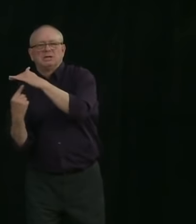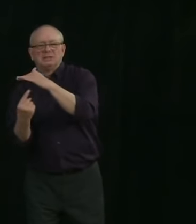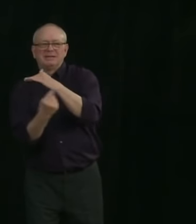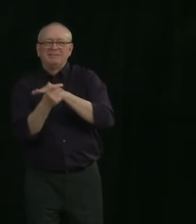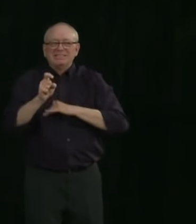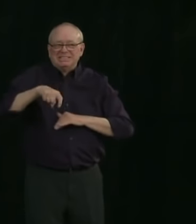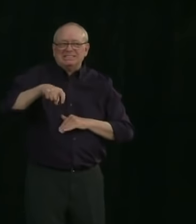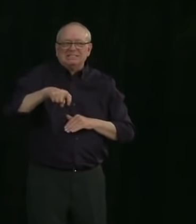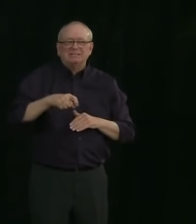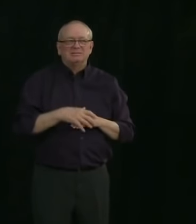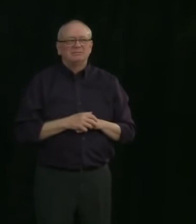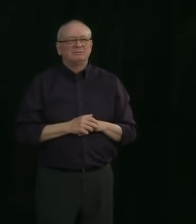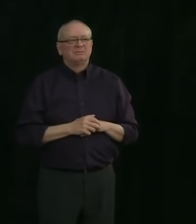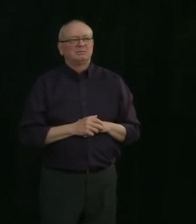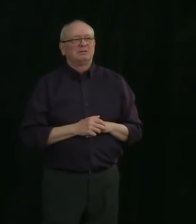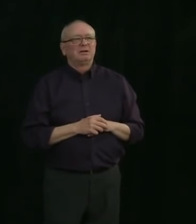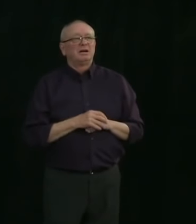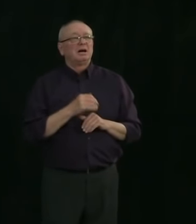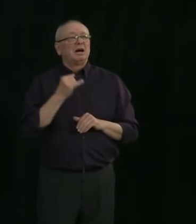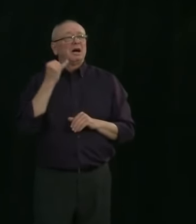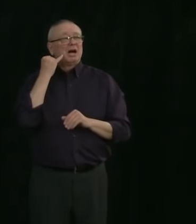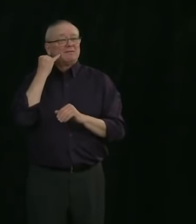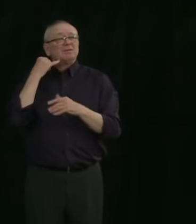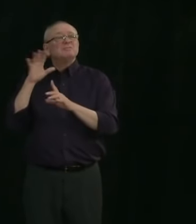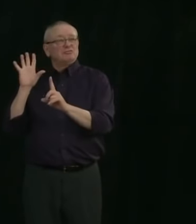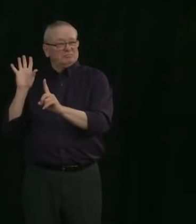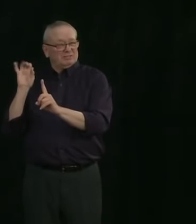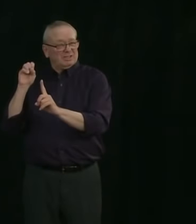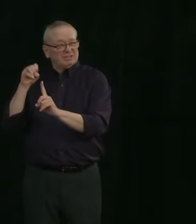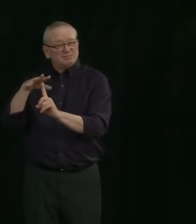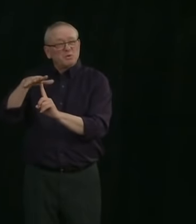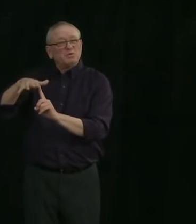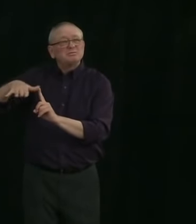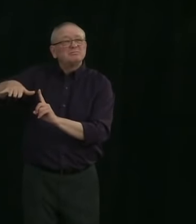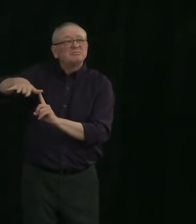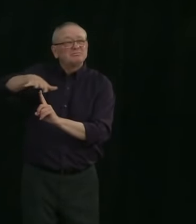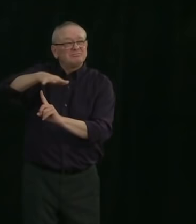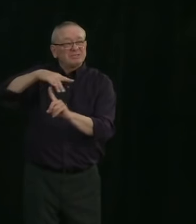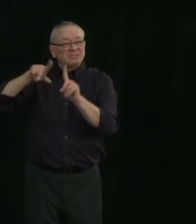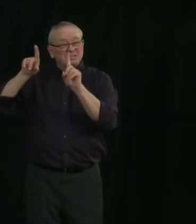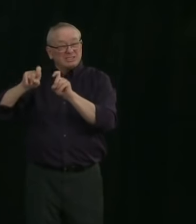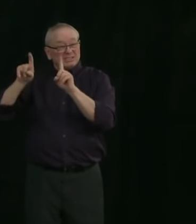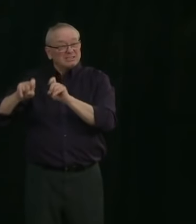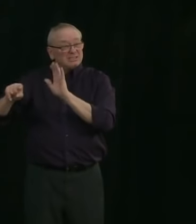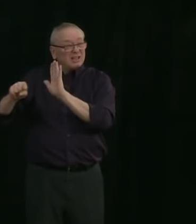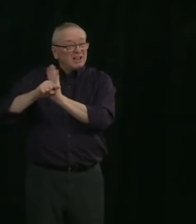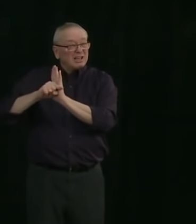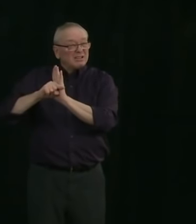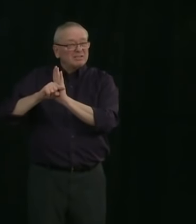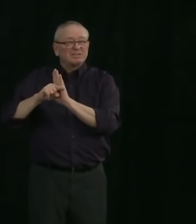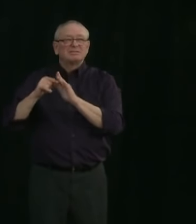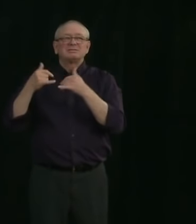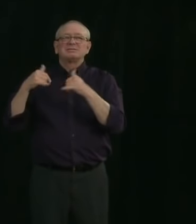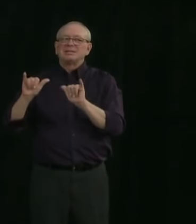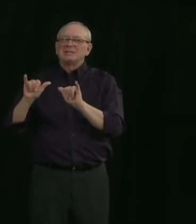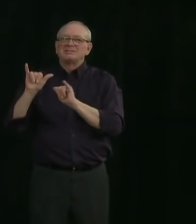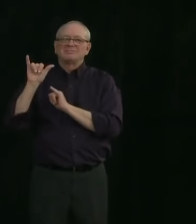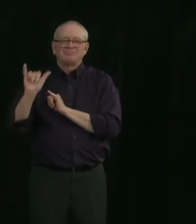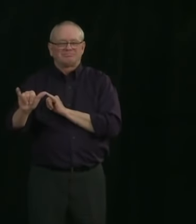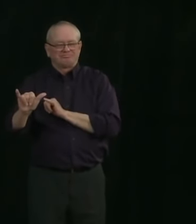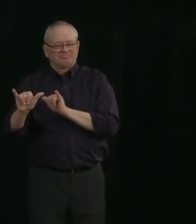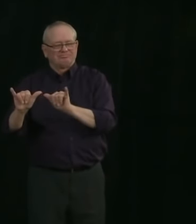quarantined for 14 days, even if they test negative, because they could still be incubating and they could still become ill at a later